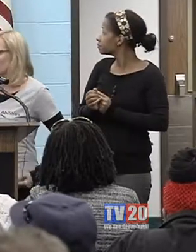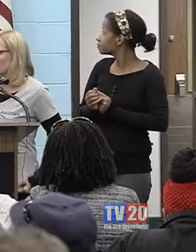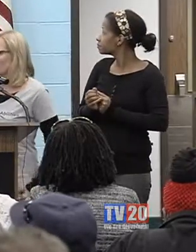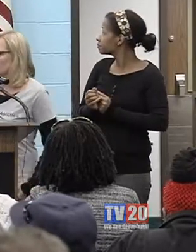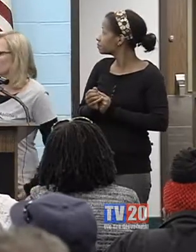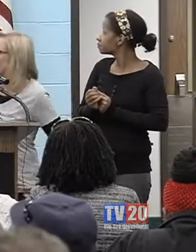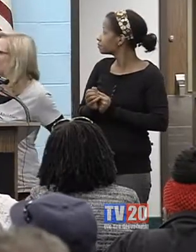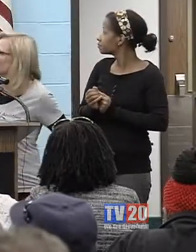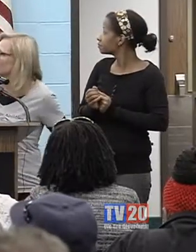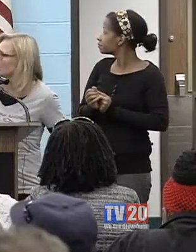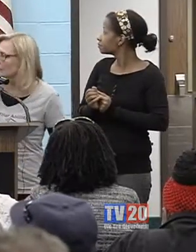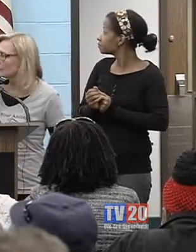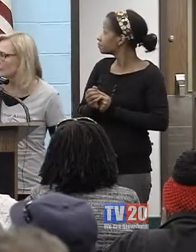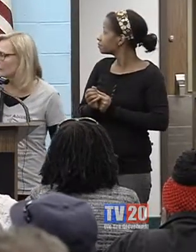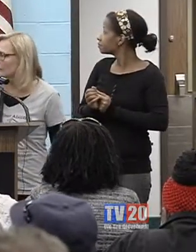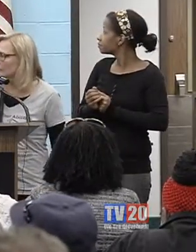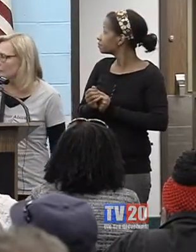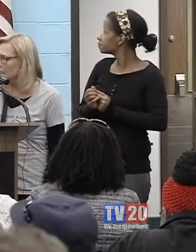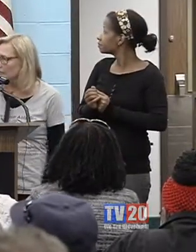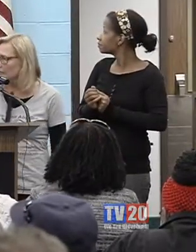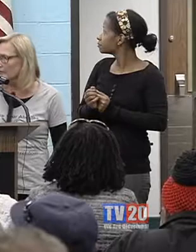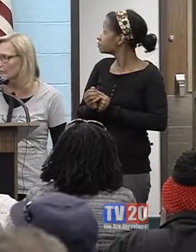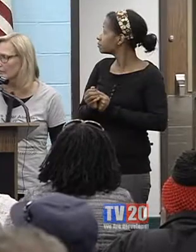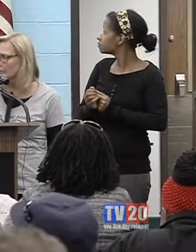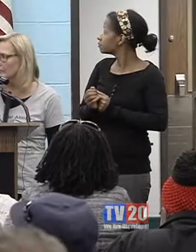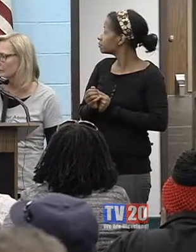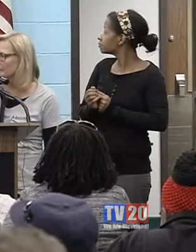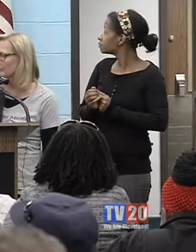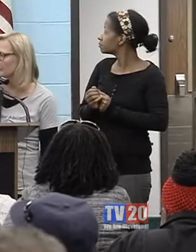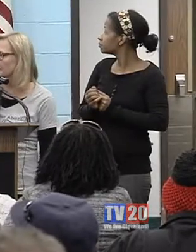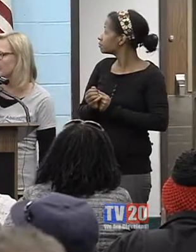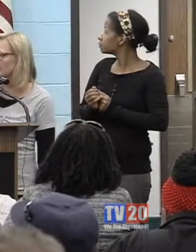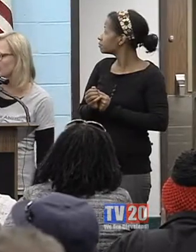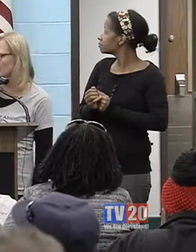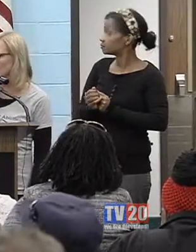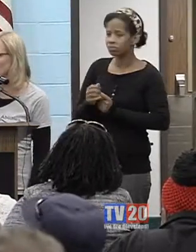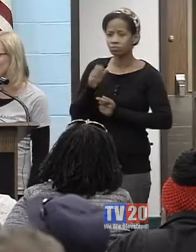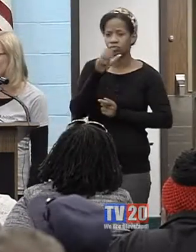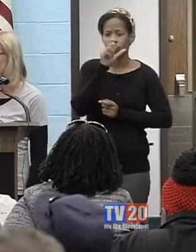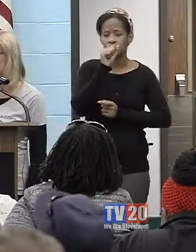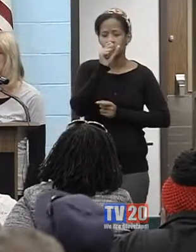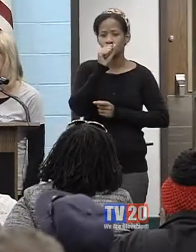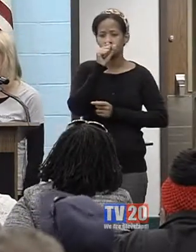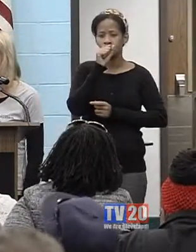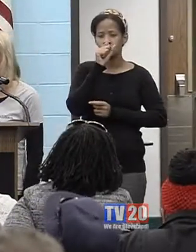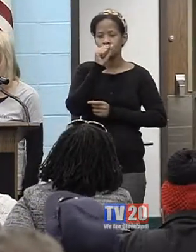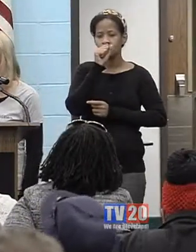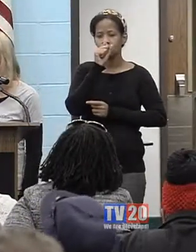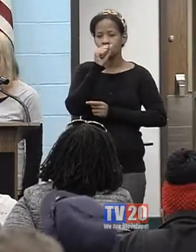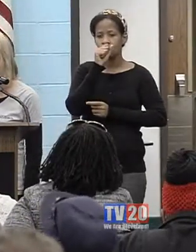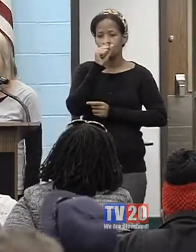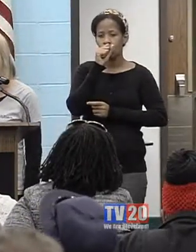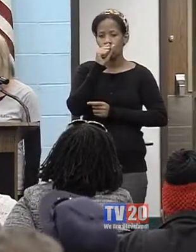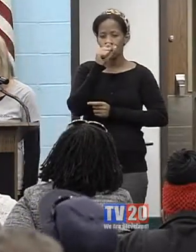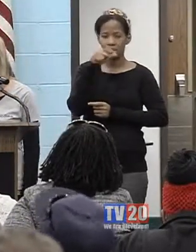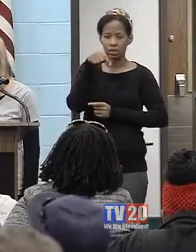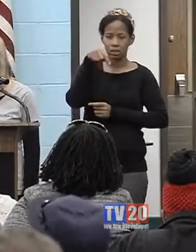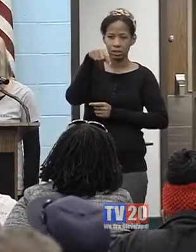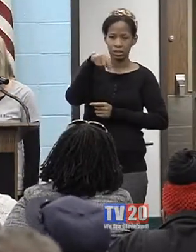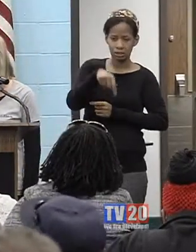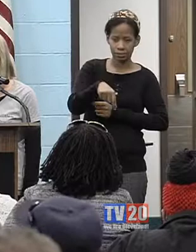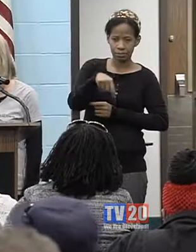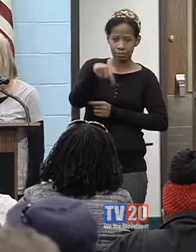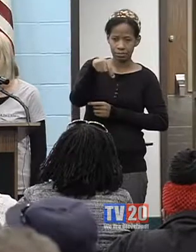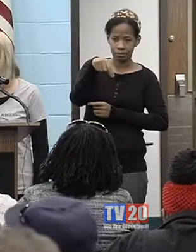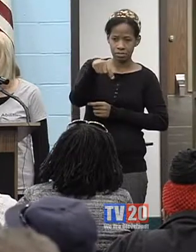remiss at not putting the next screen, but there's the liquid level indicators, that orange thing with the tongs on the back. So we need to tell them, because liquid